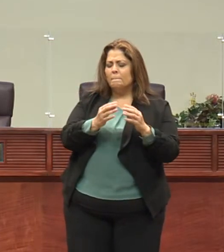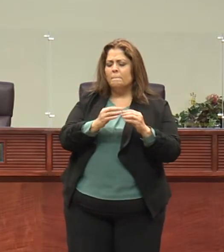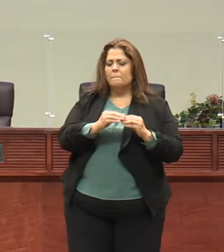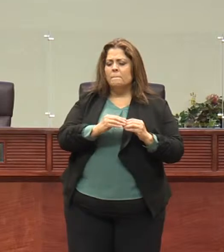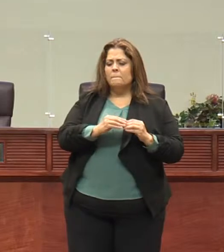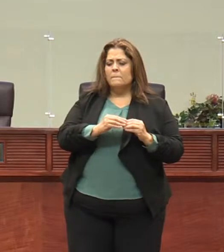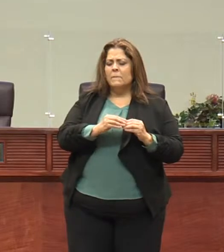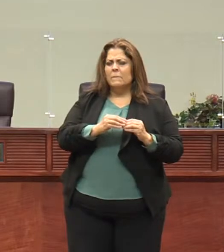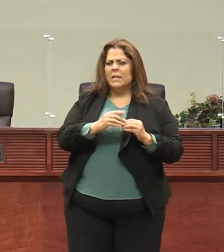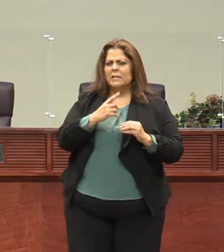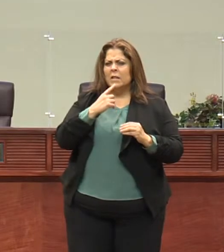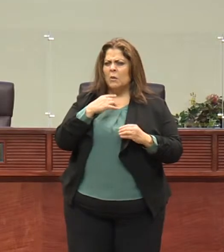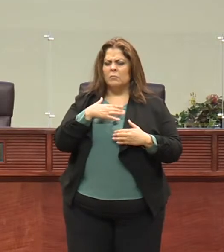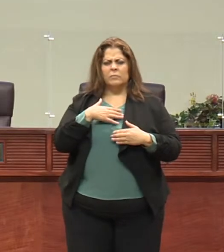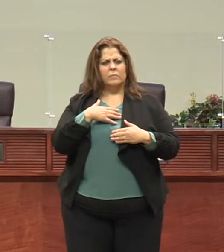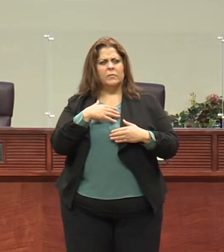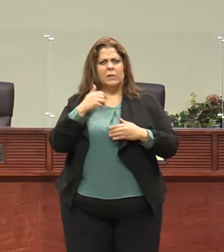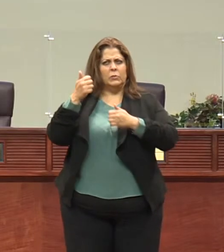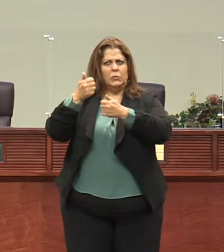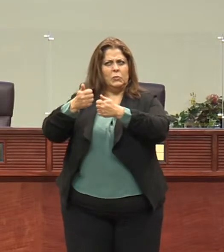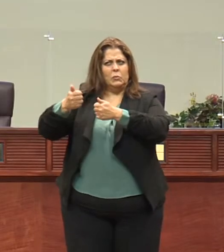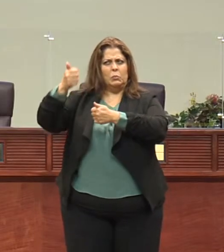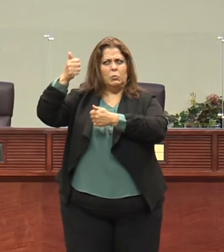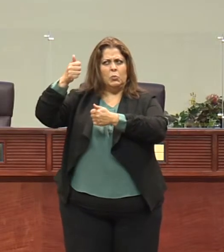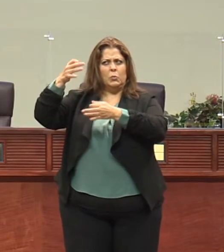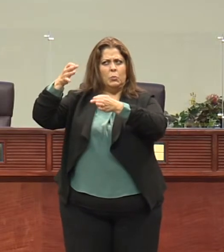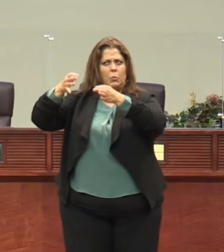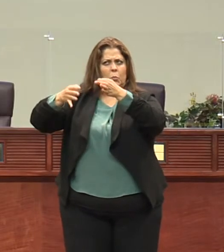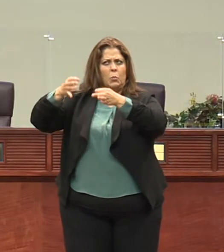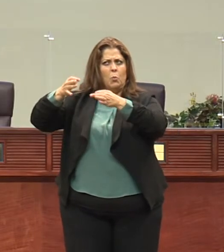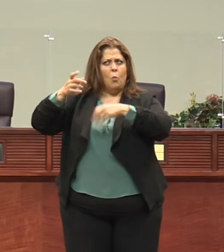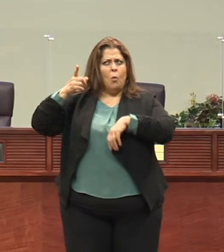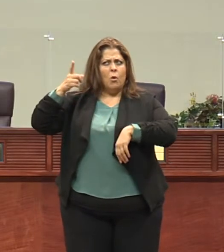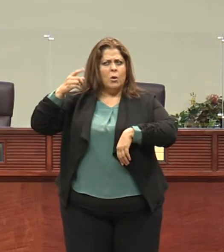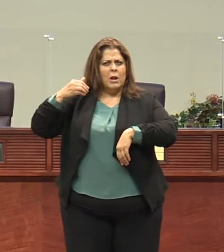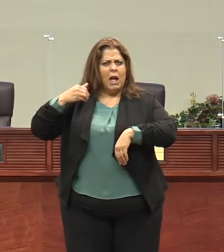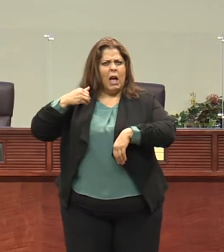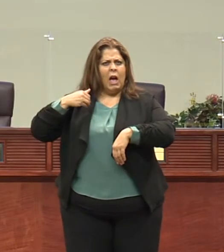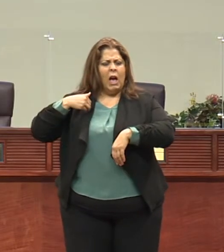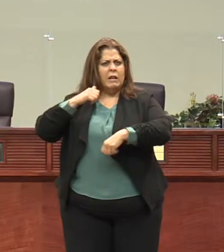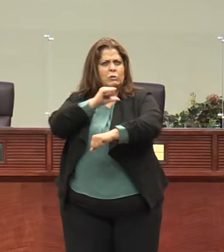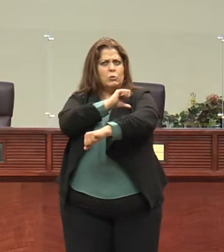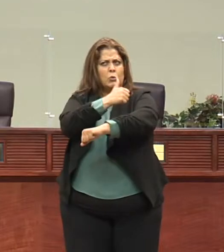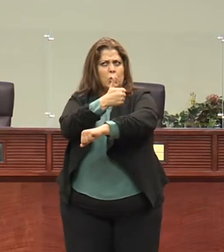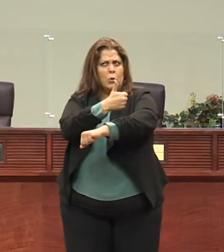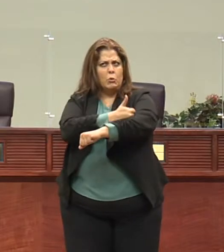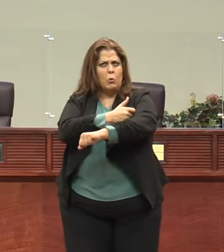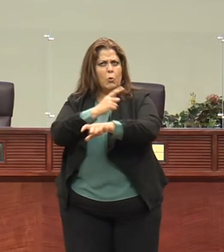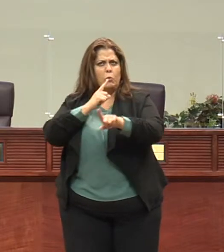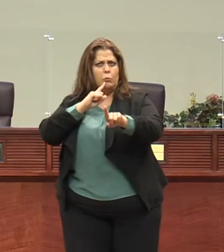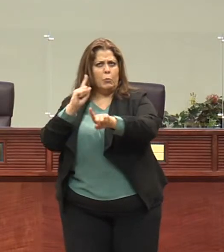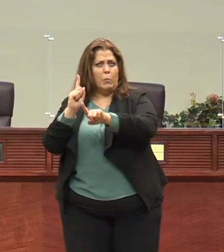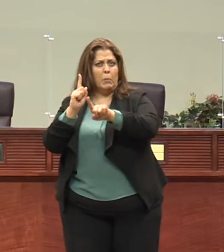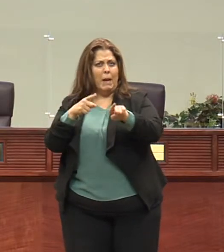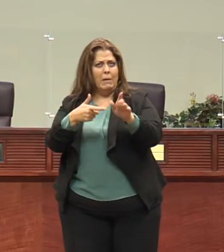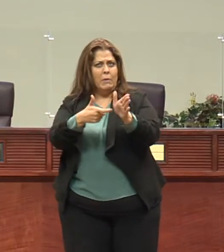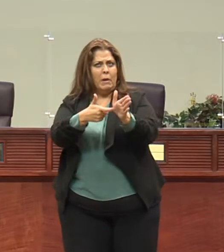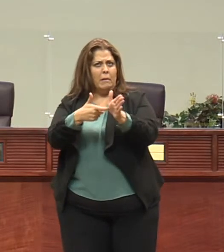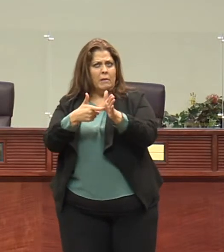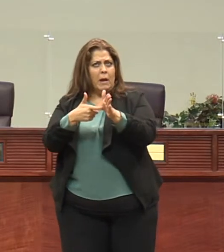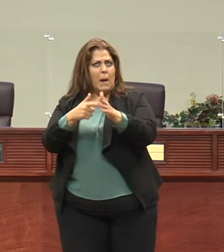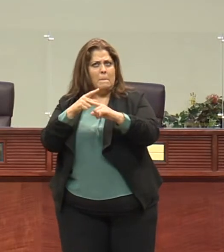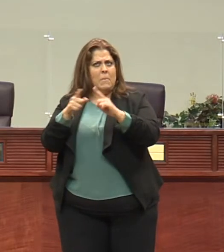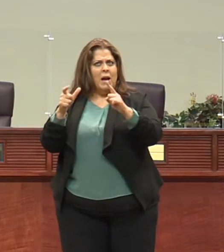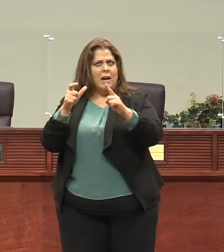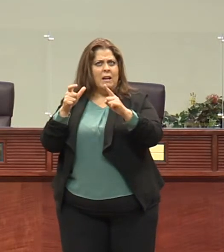the Supreme Court has the authority to issue a mandate that seemingly is incongruent